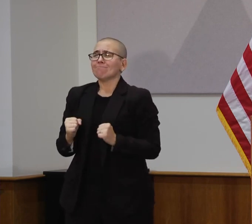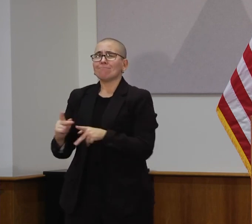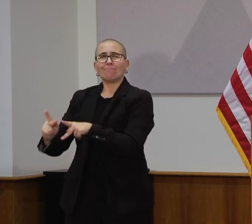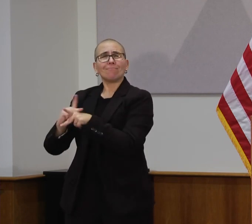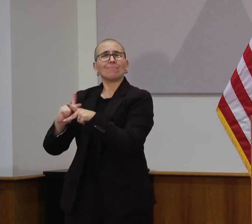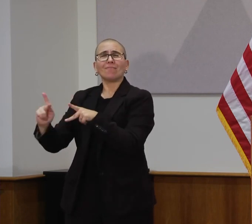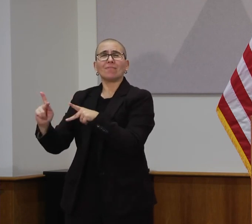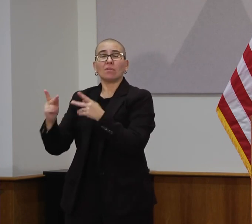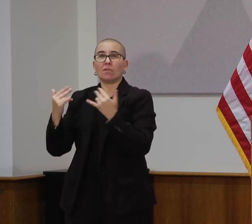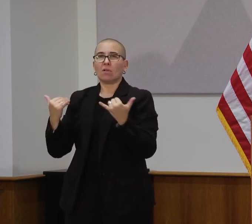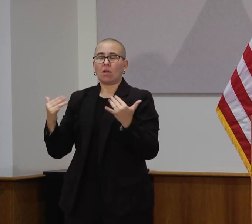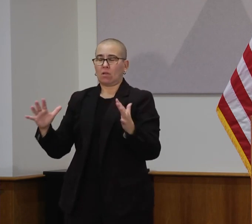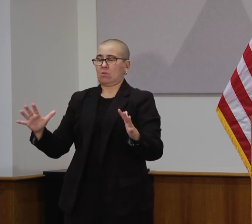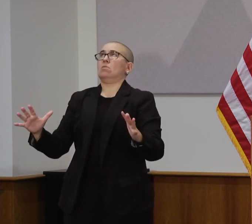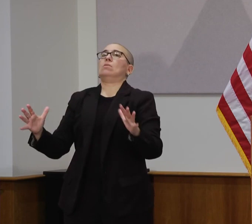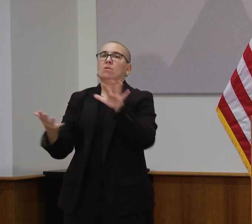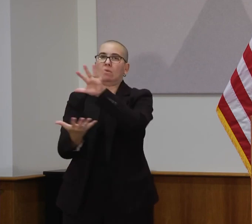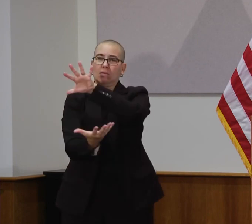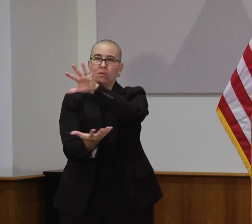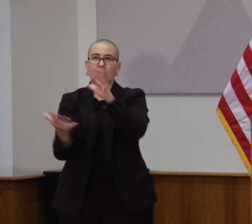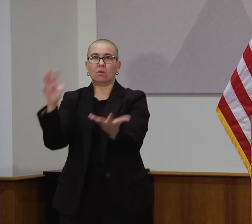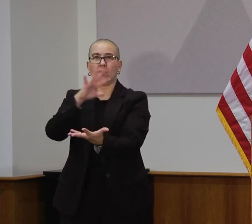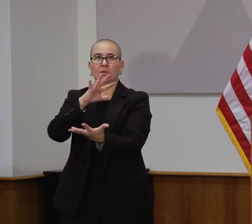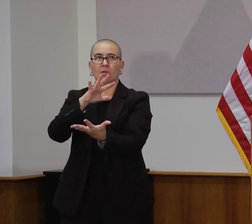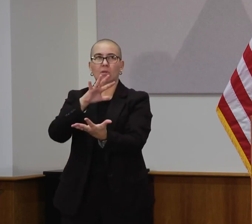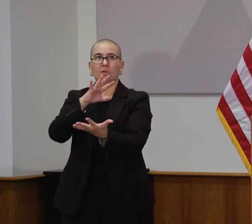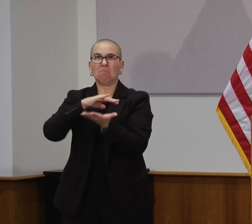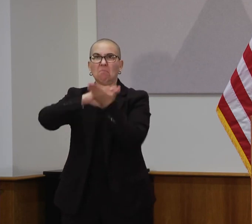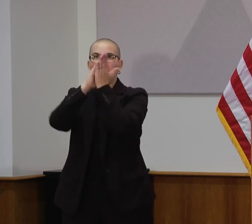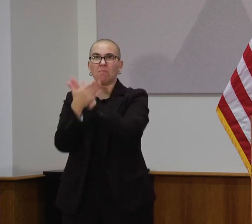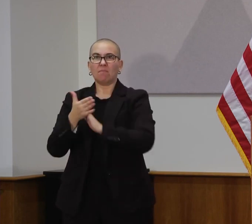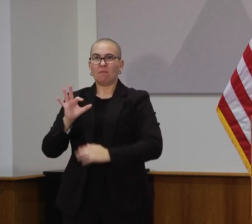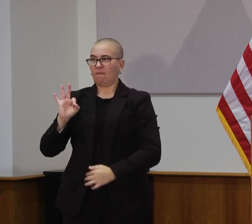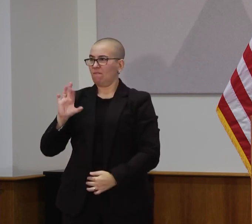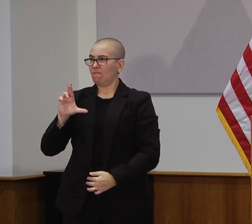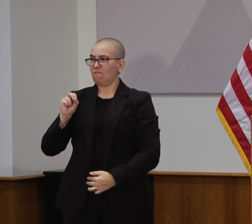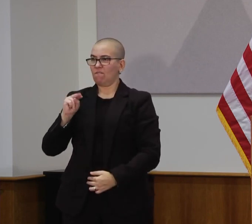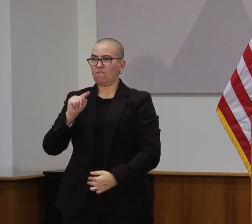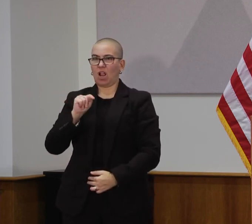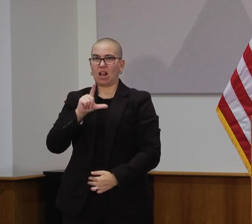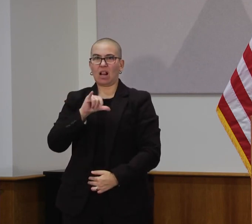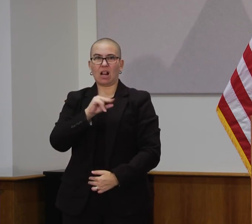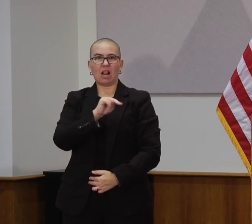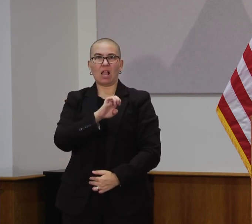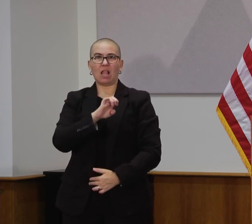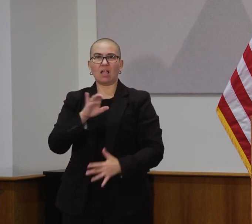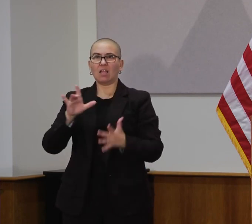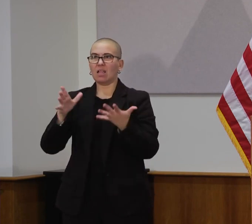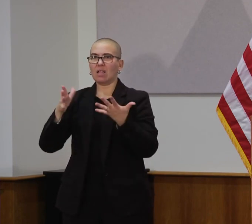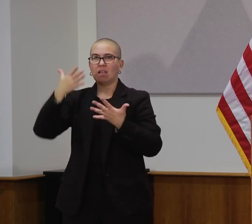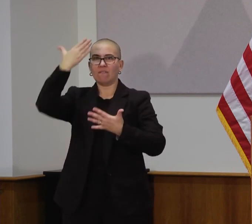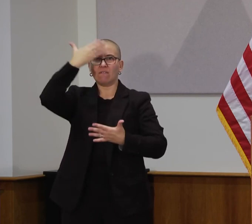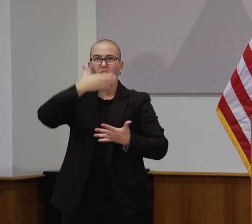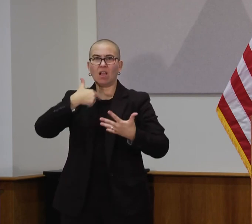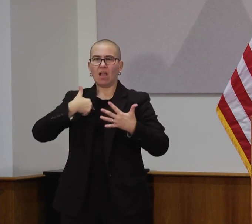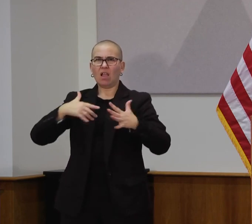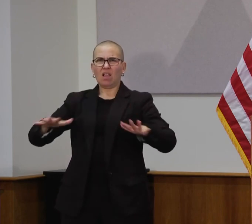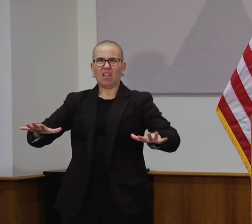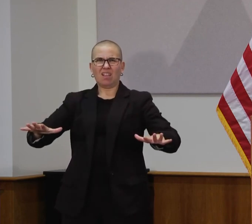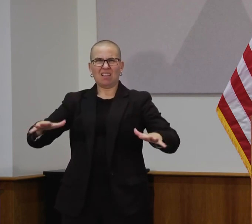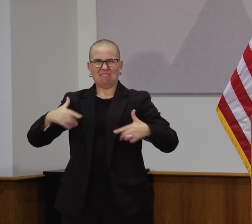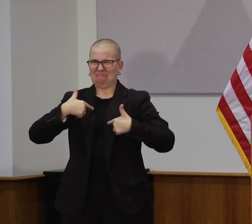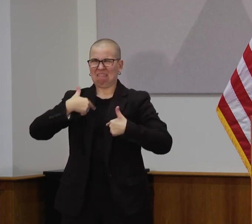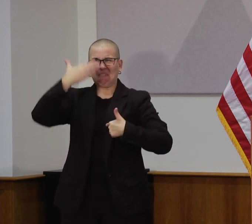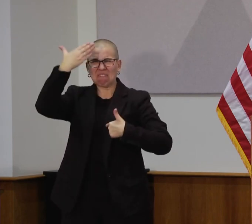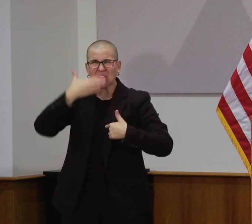new designation, frontline worker. Honestly, I've always found this name laughable as it implies